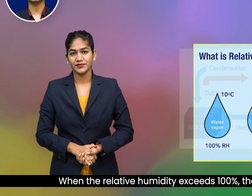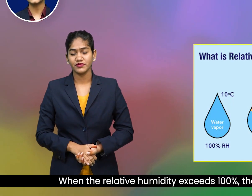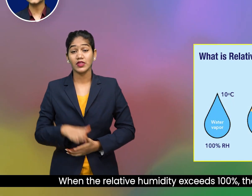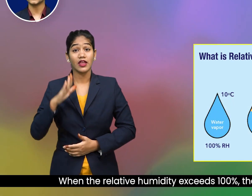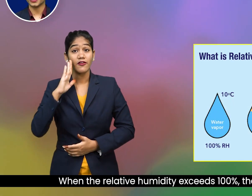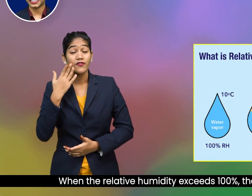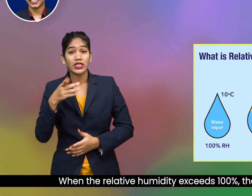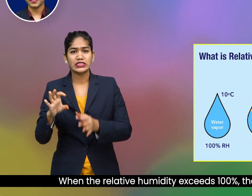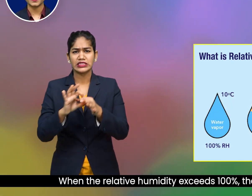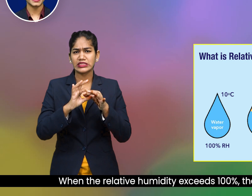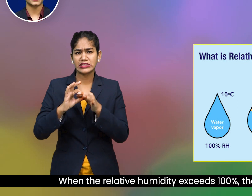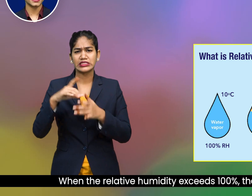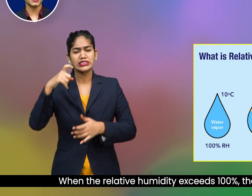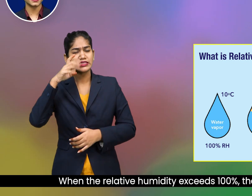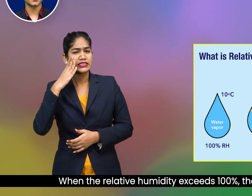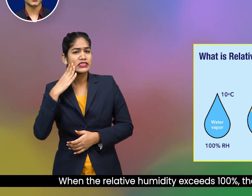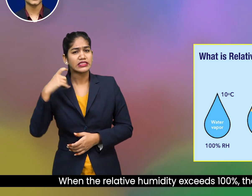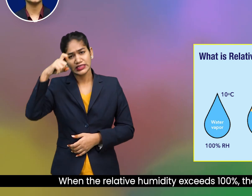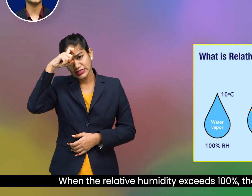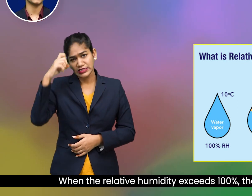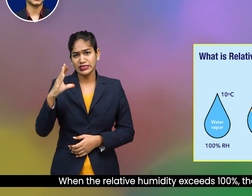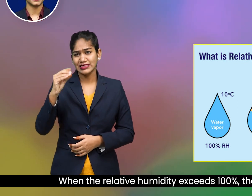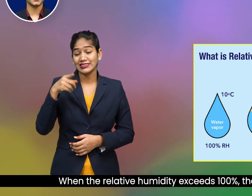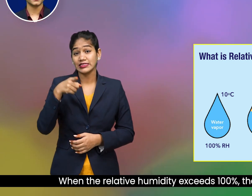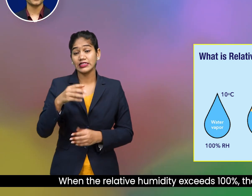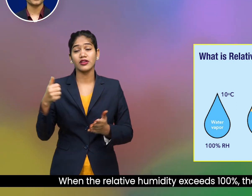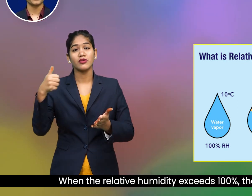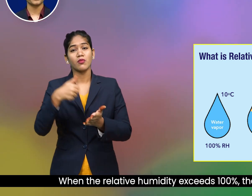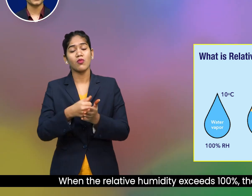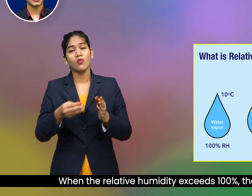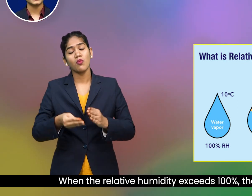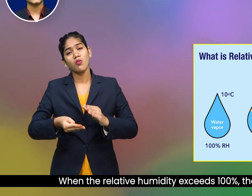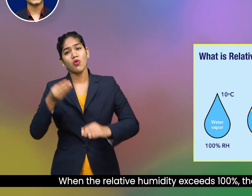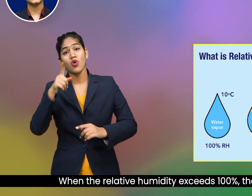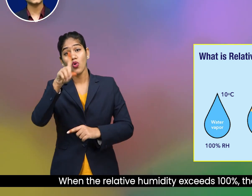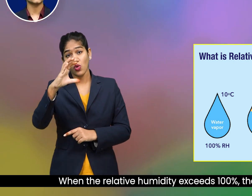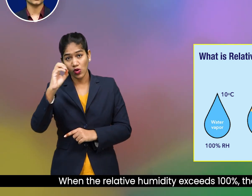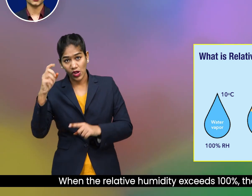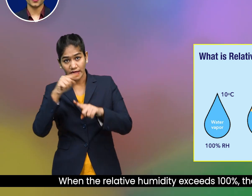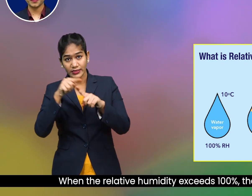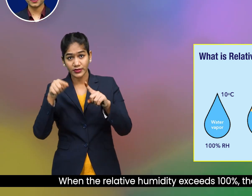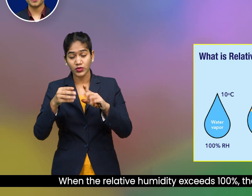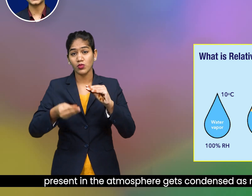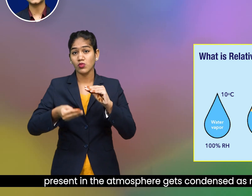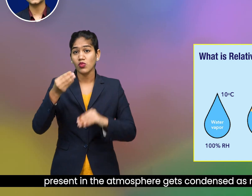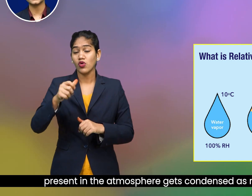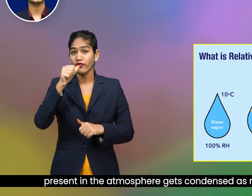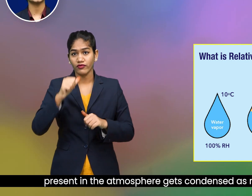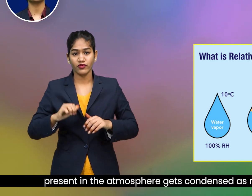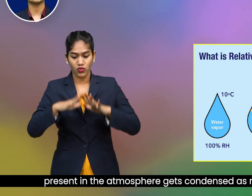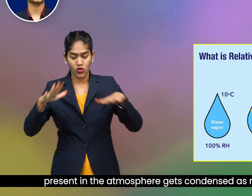When the relative humidity exceeds 100%, the excess water vapor